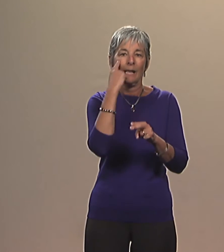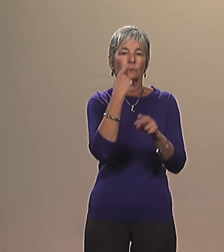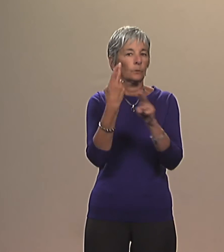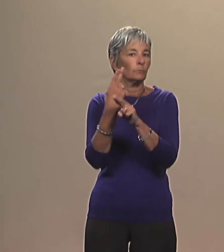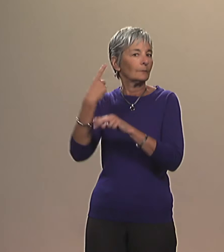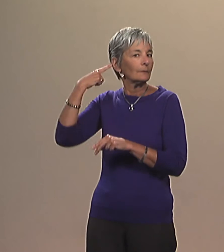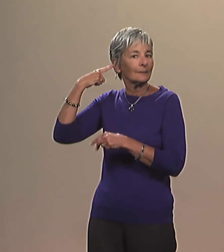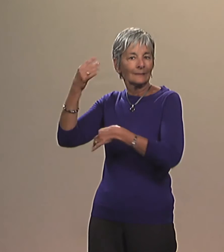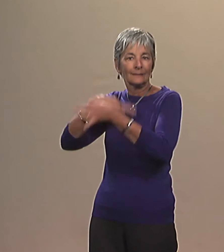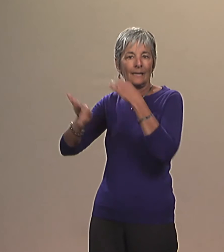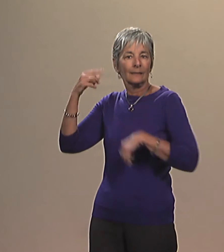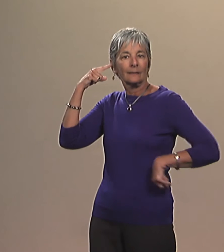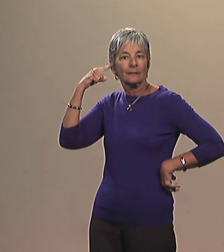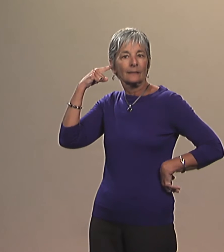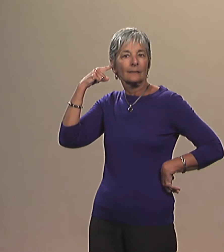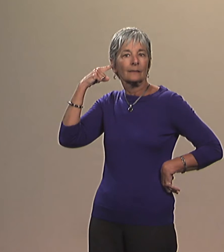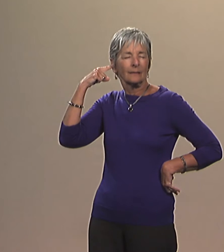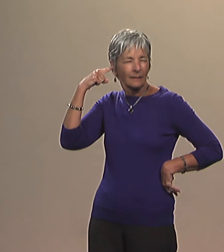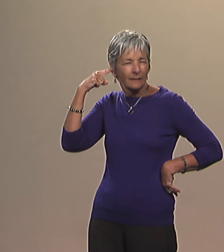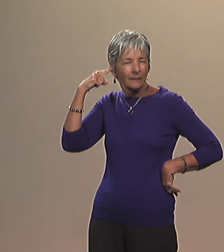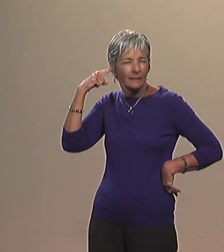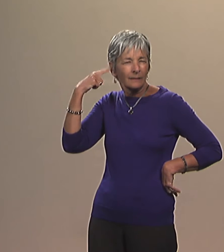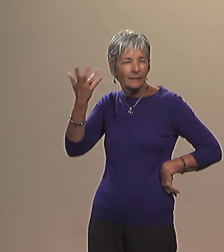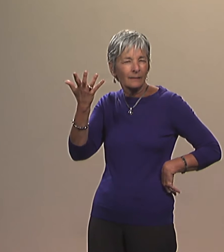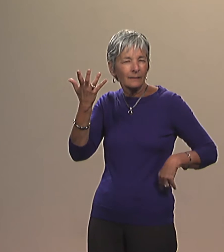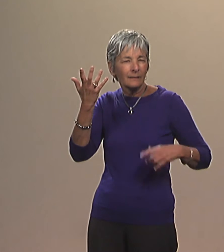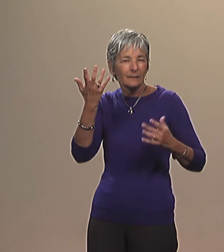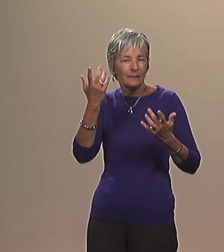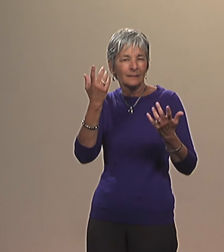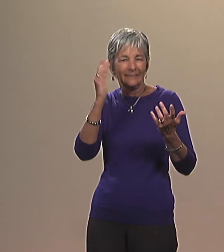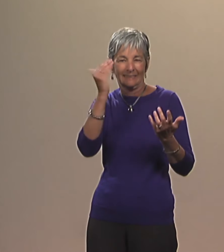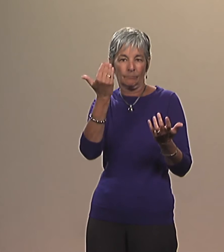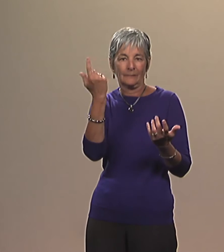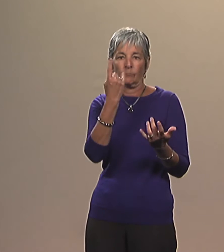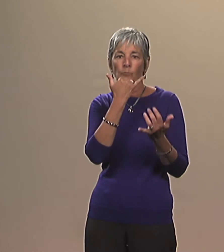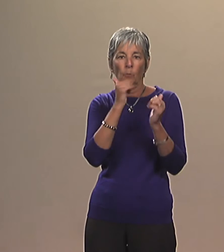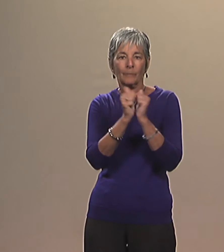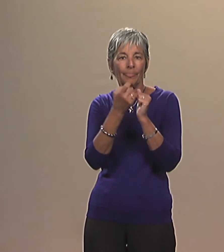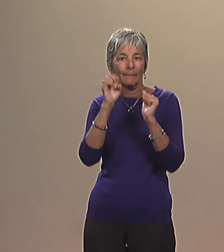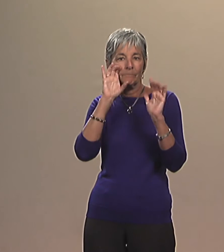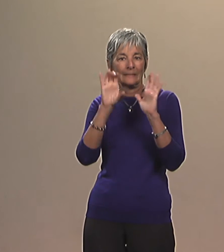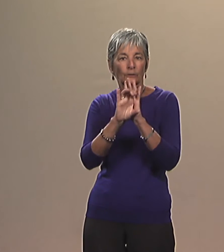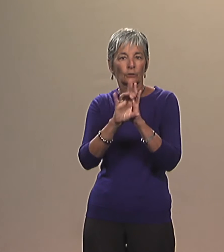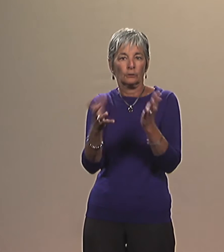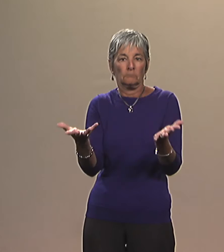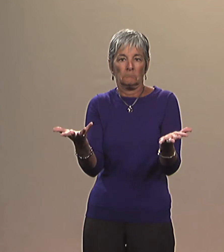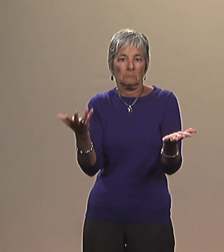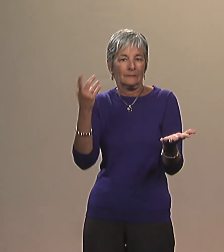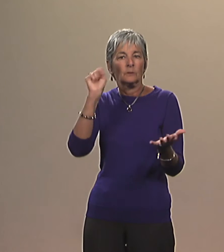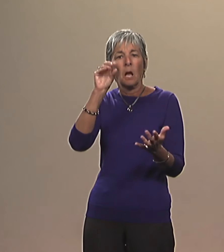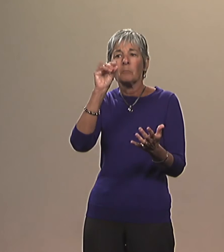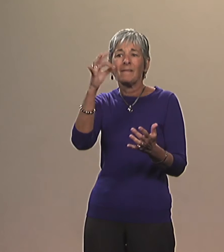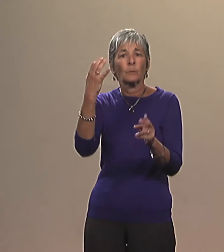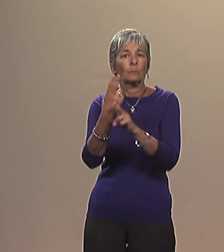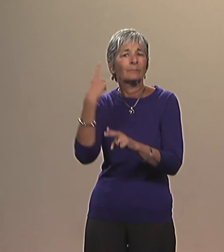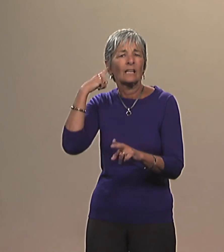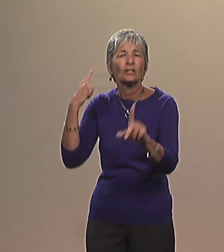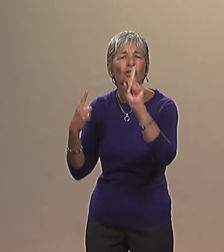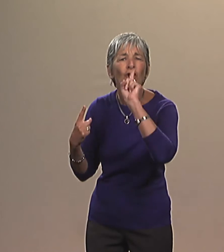not important, but the focus must be on the ears instead. Something seems wrong with that picture. So use your ears, sure, but